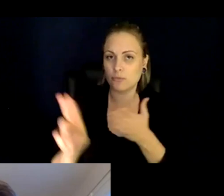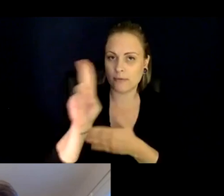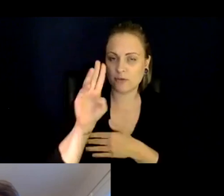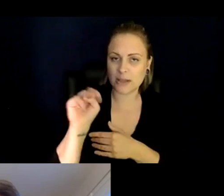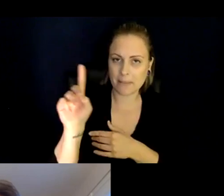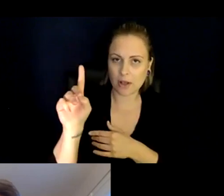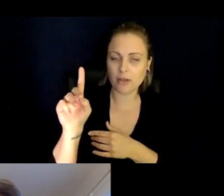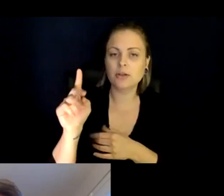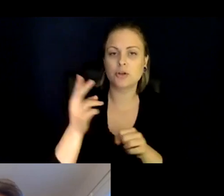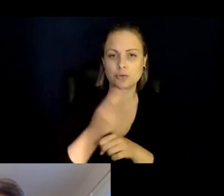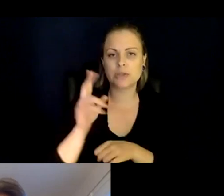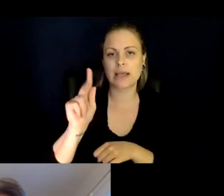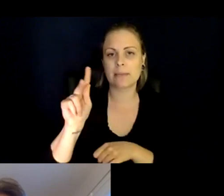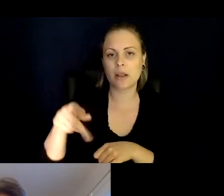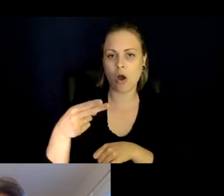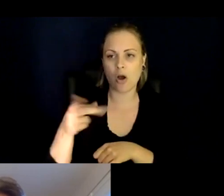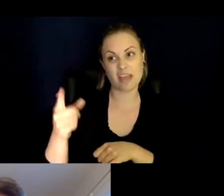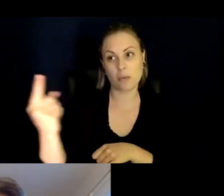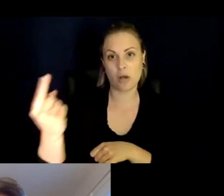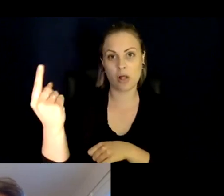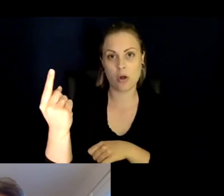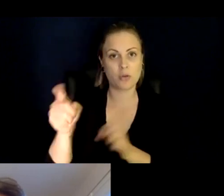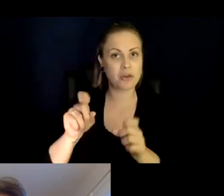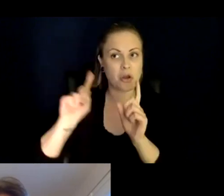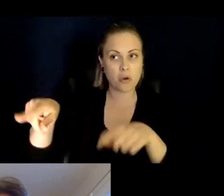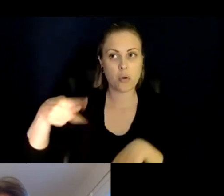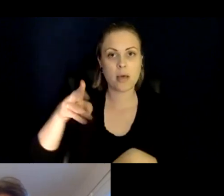used Kiplin Hall, they were on their own, and they could go to the pub,